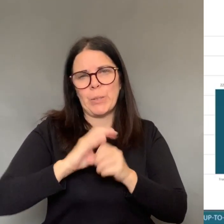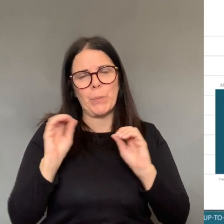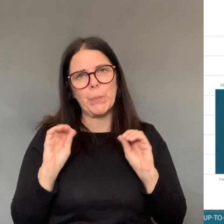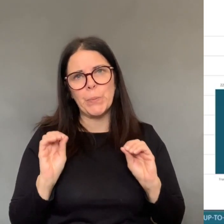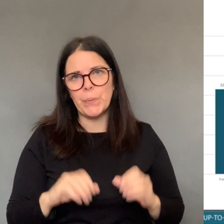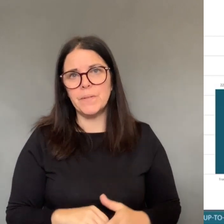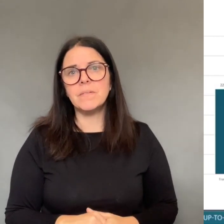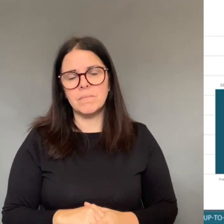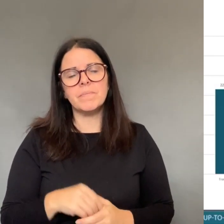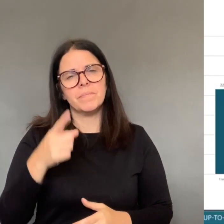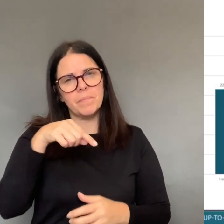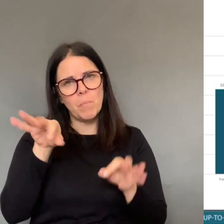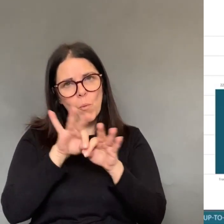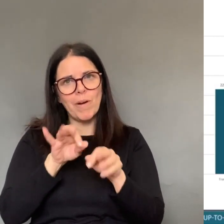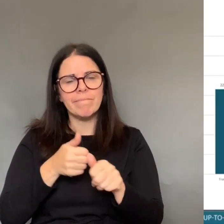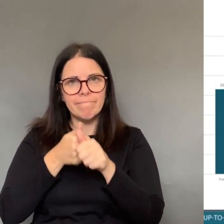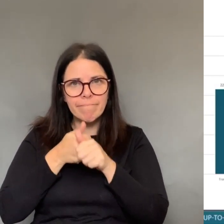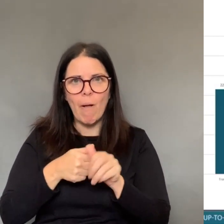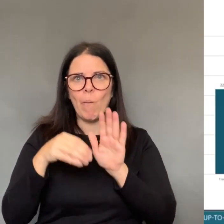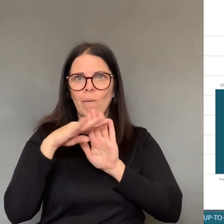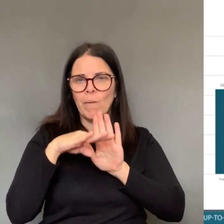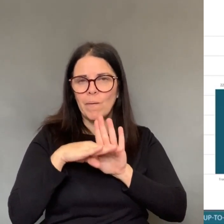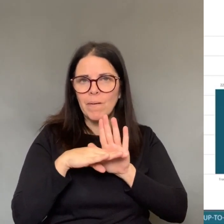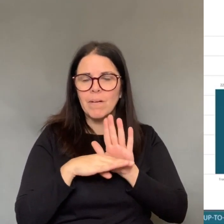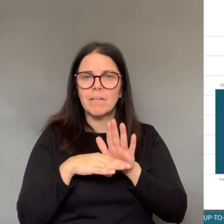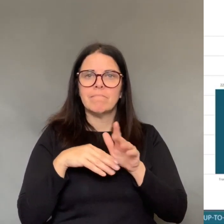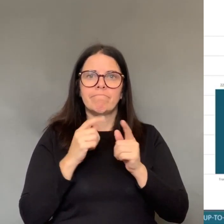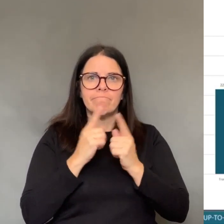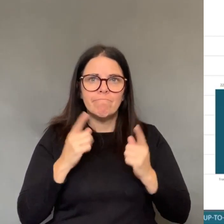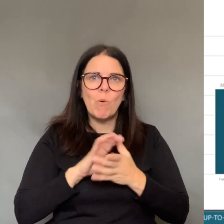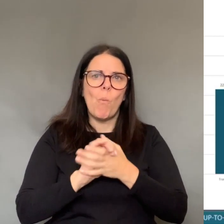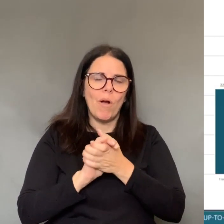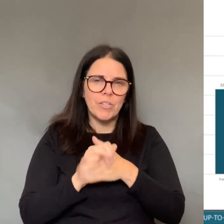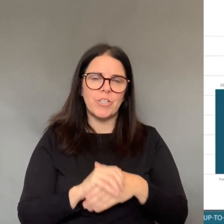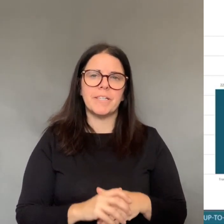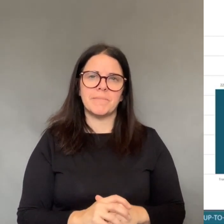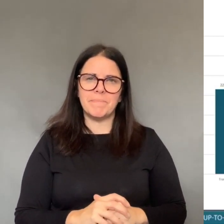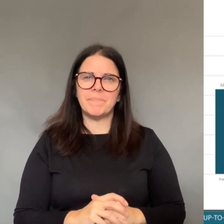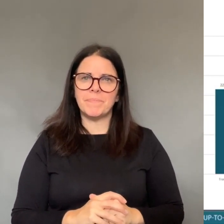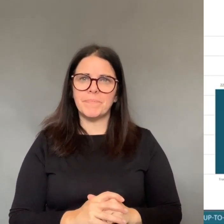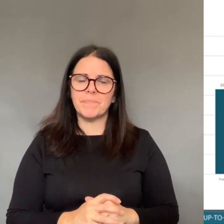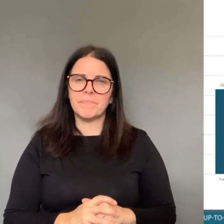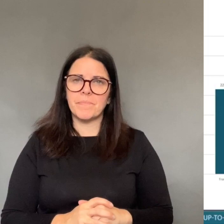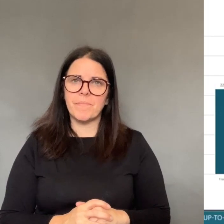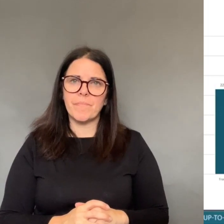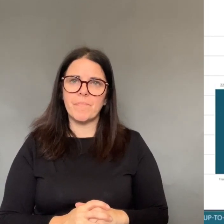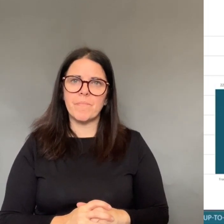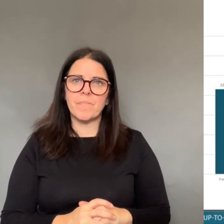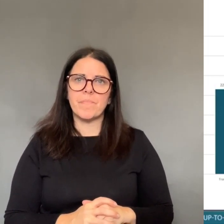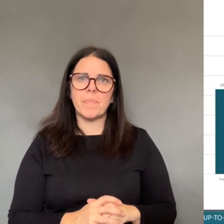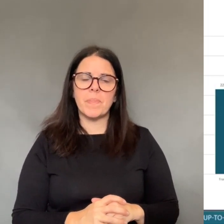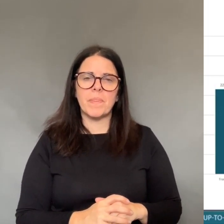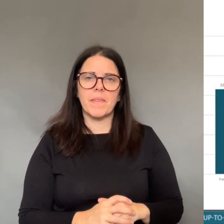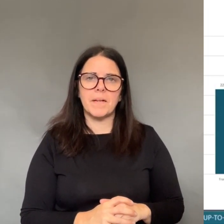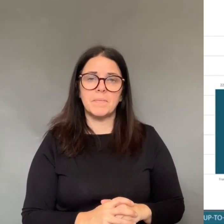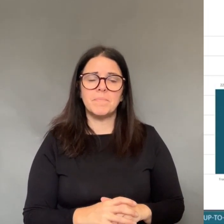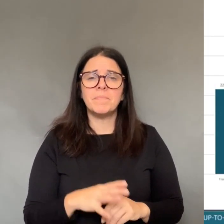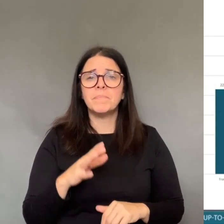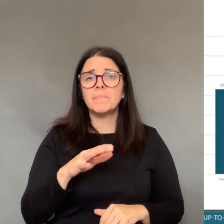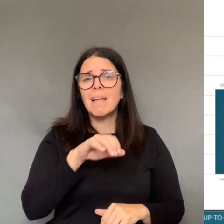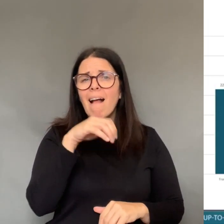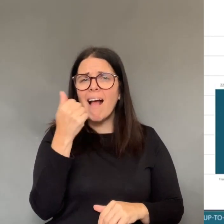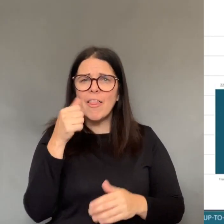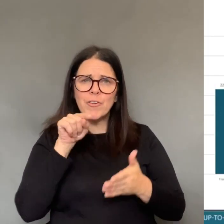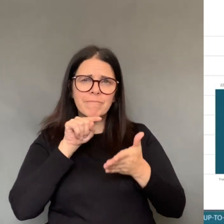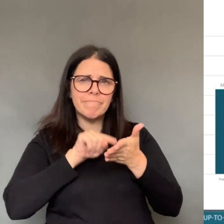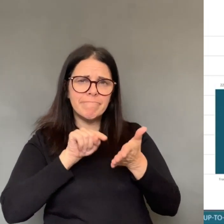Other thing that we looked at is the exposure history. And when we presented our data last time, 34% of our cases were travel related.